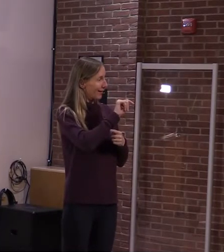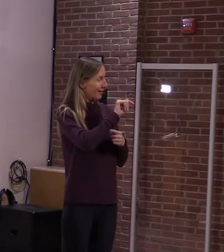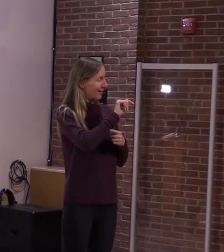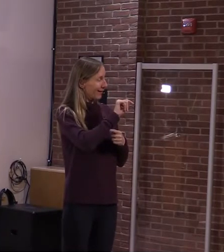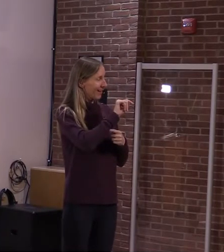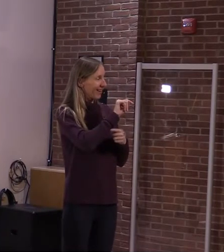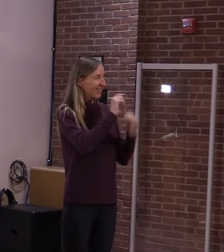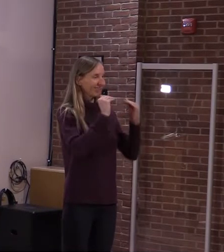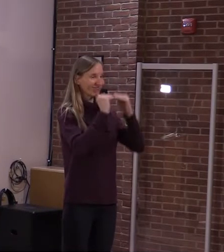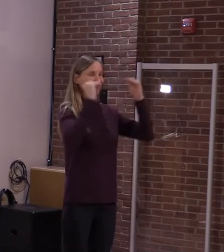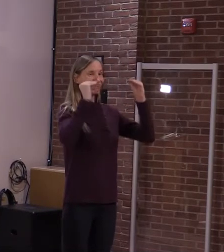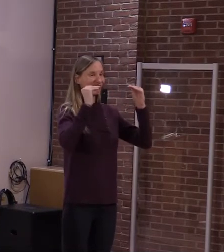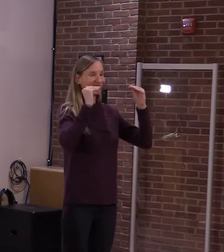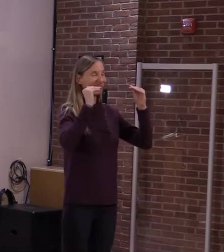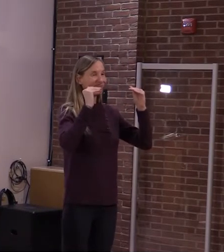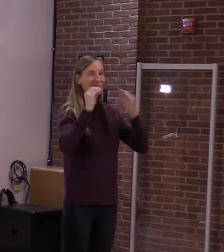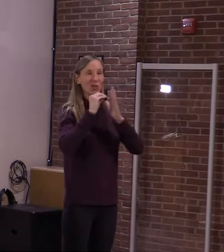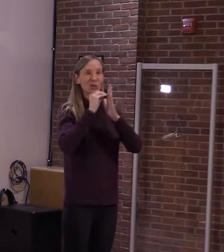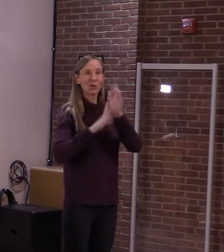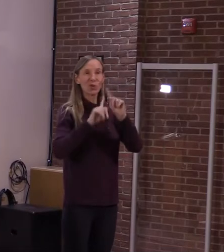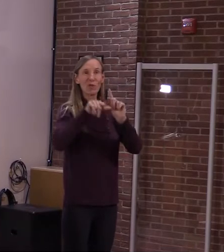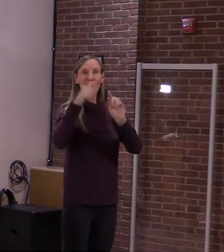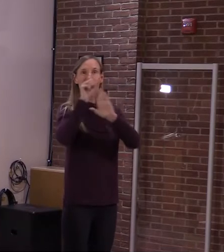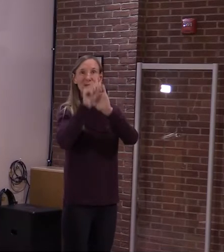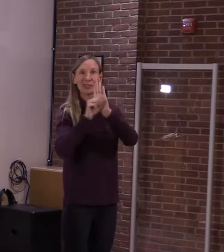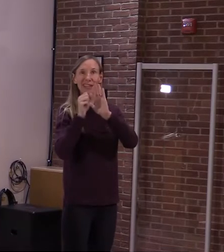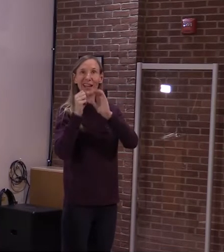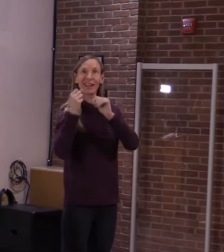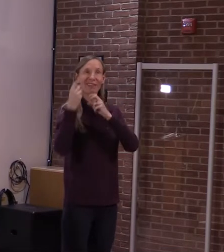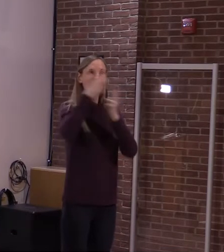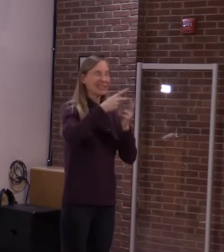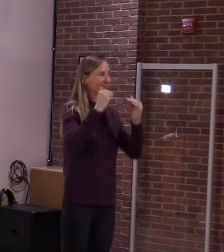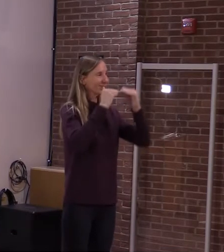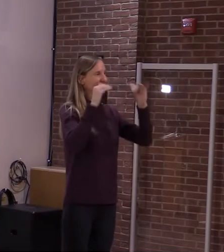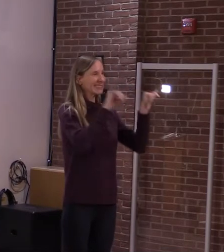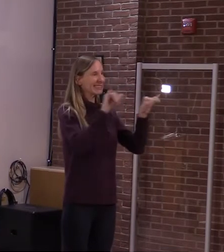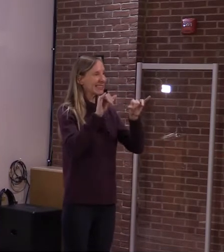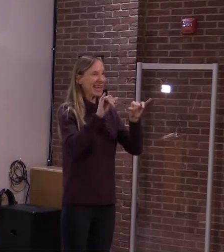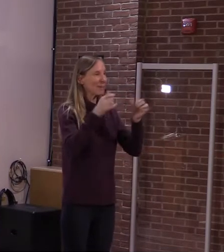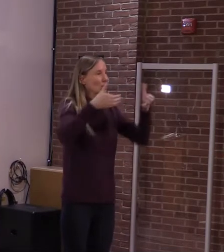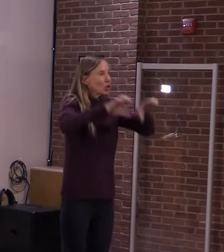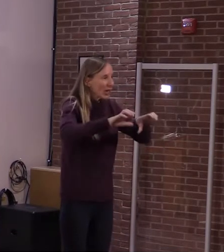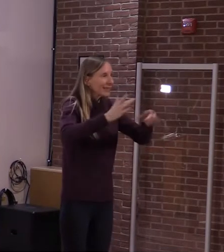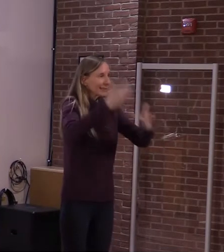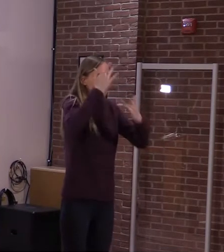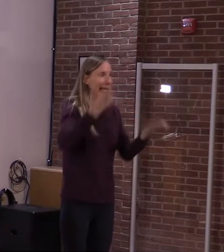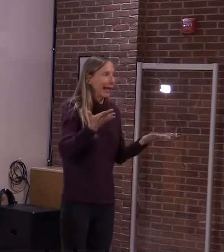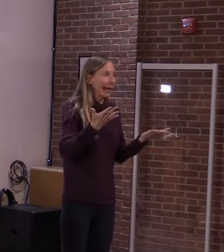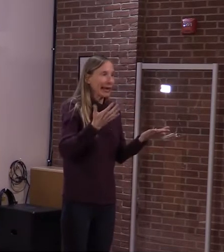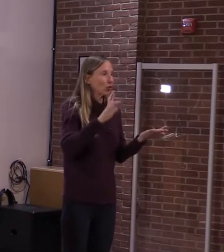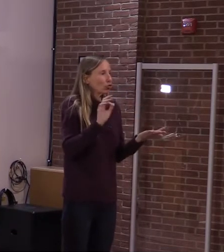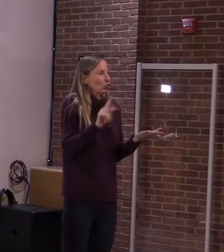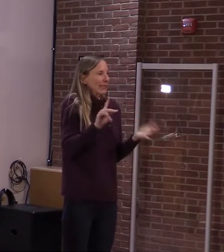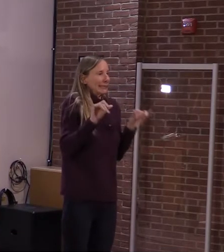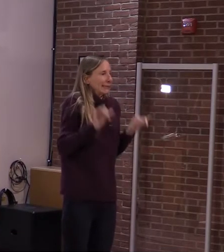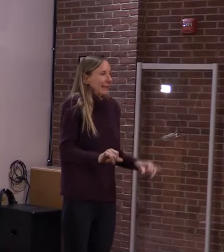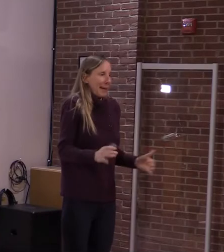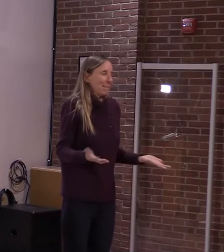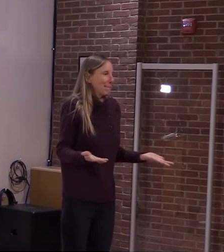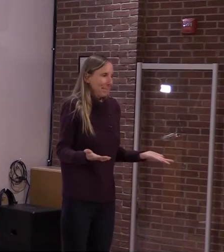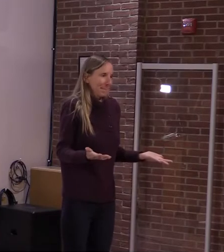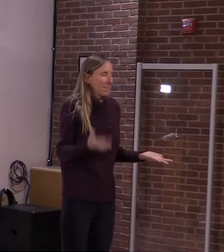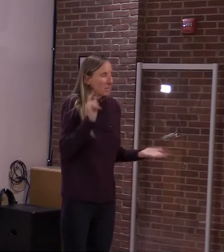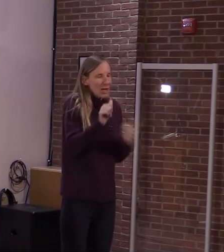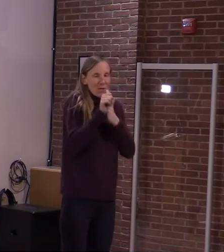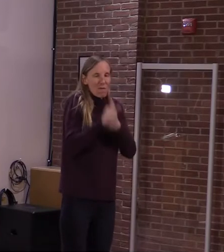greater challenge than a student visiting from out of state. And obviously, people coming from out of state are still needing to adhere to our